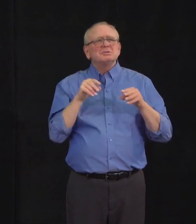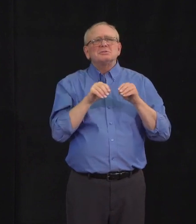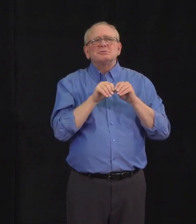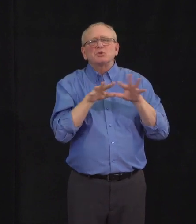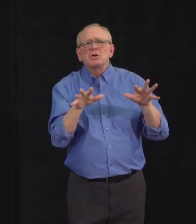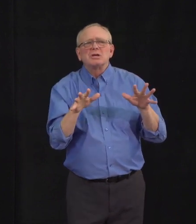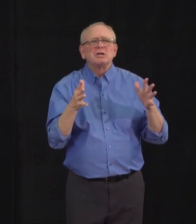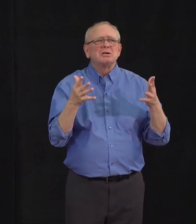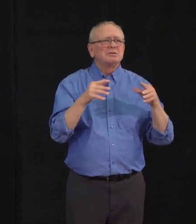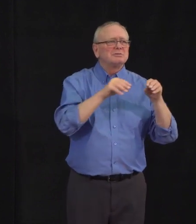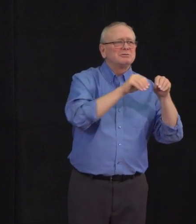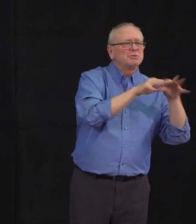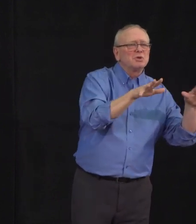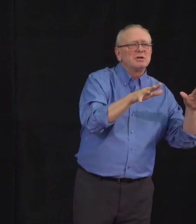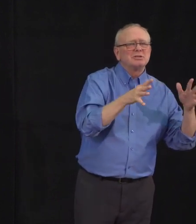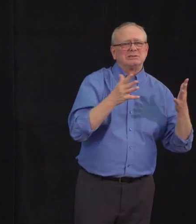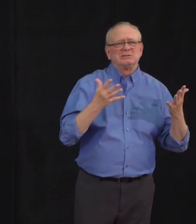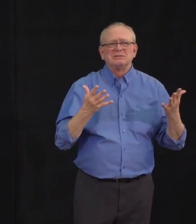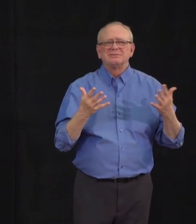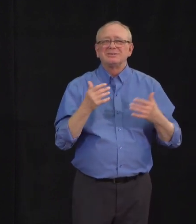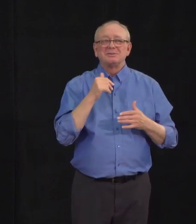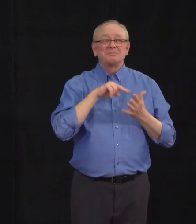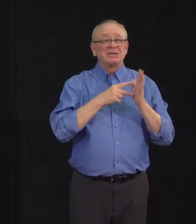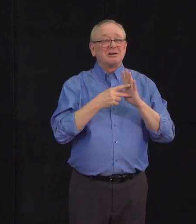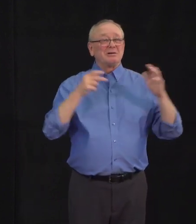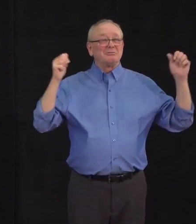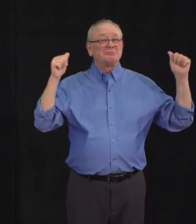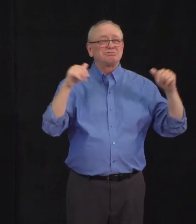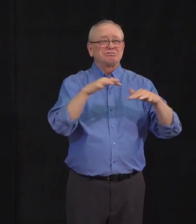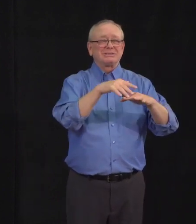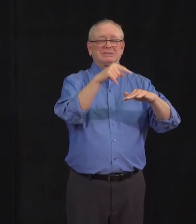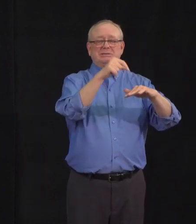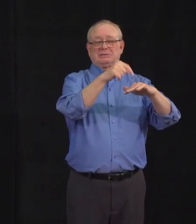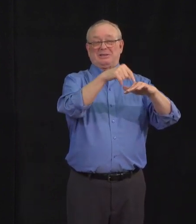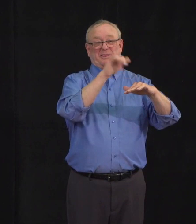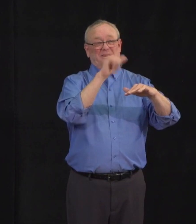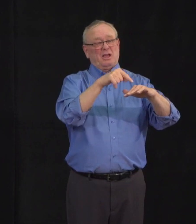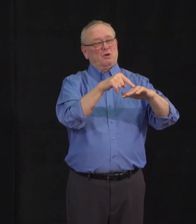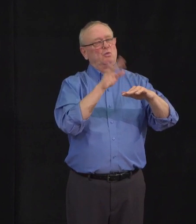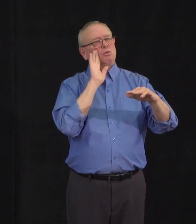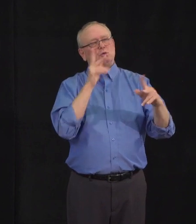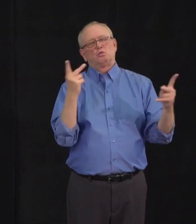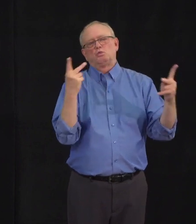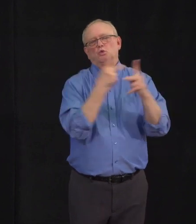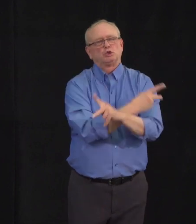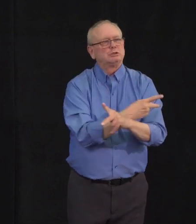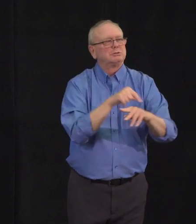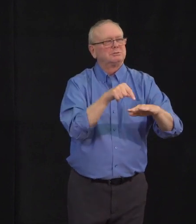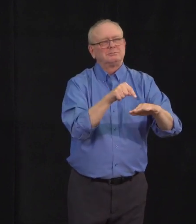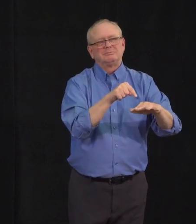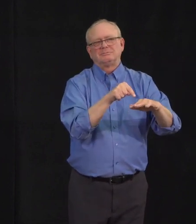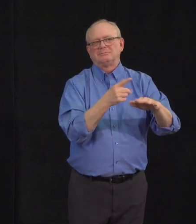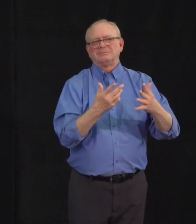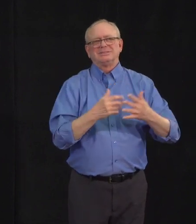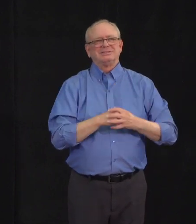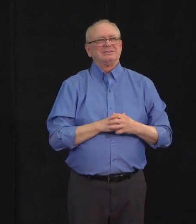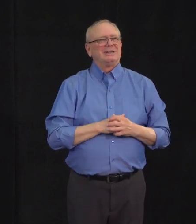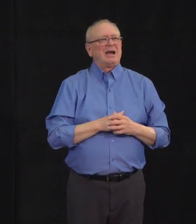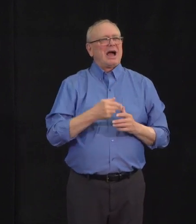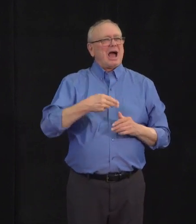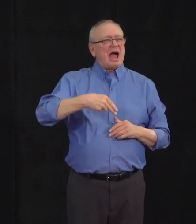things like mass gatherings of many people, especially in a social setting, is one of the